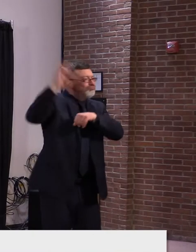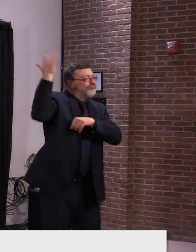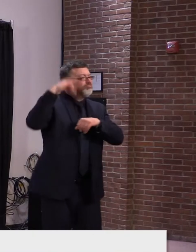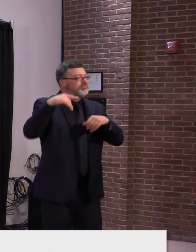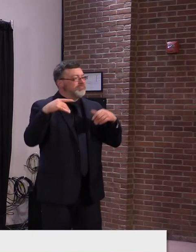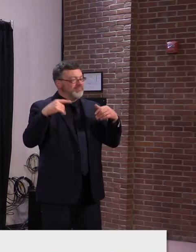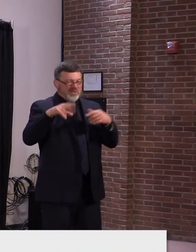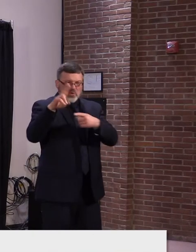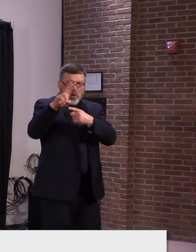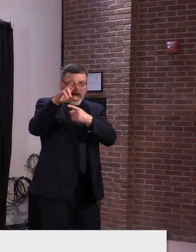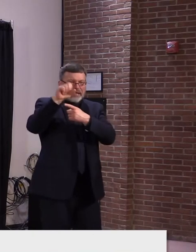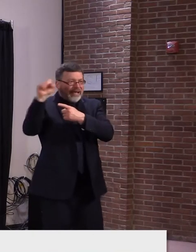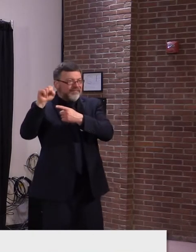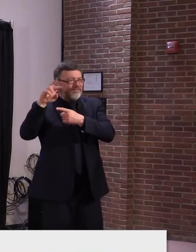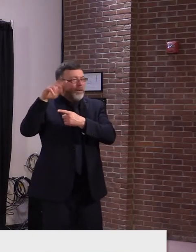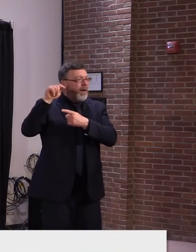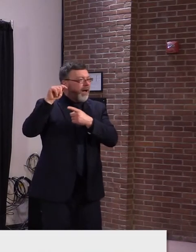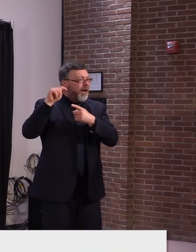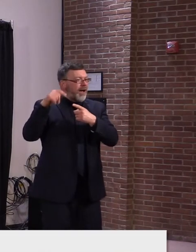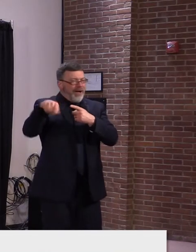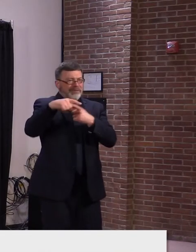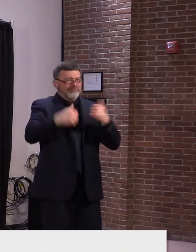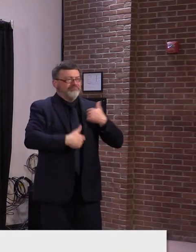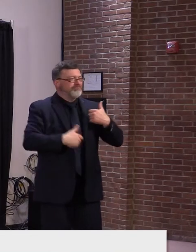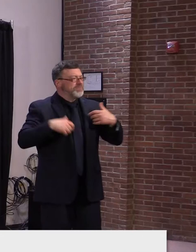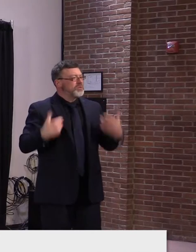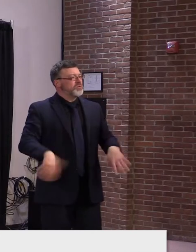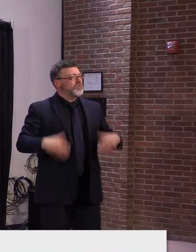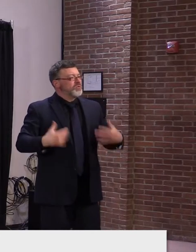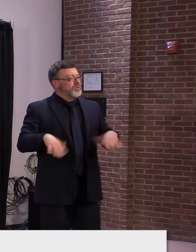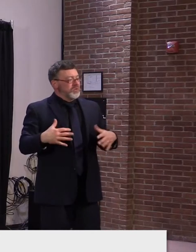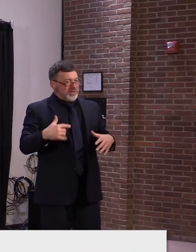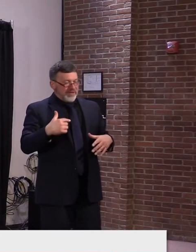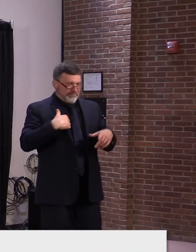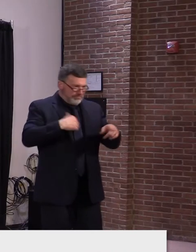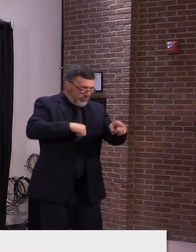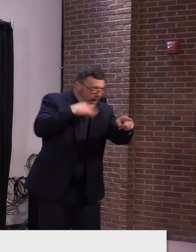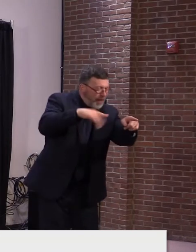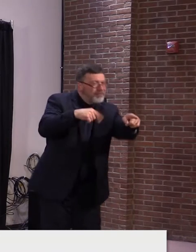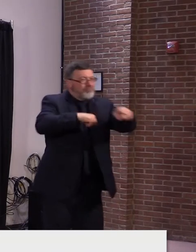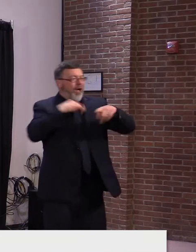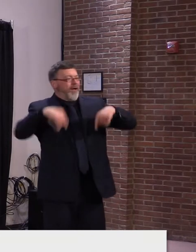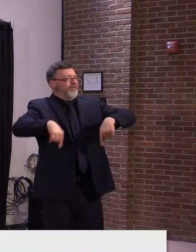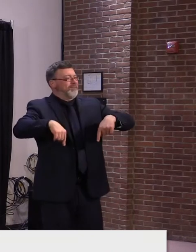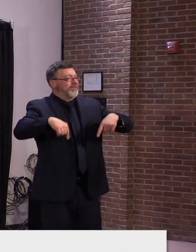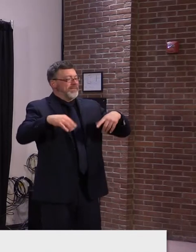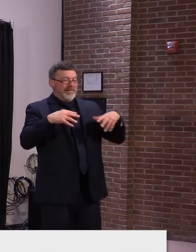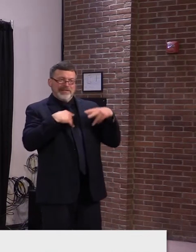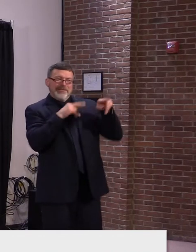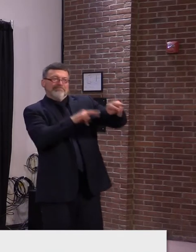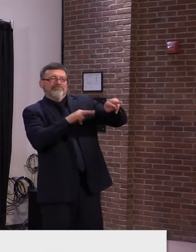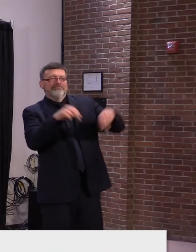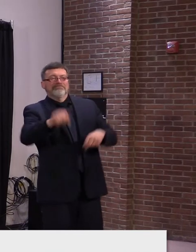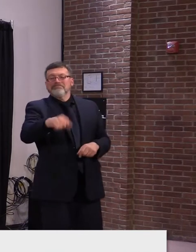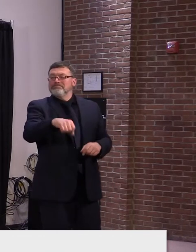and the crew here. And I know they take a lot of pride in that as well. So really, very much looking forward to it.